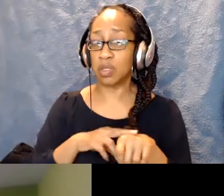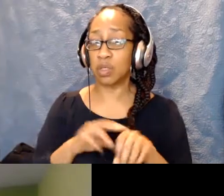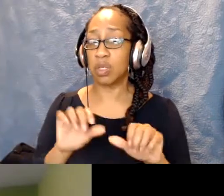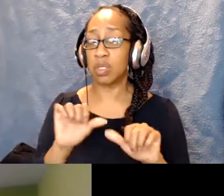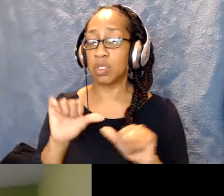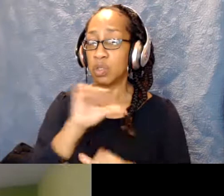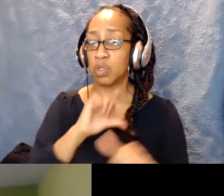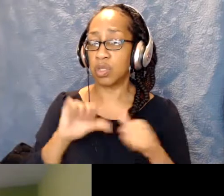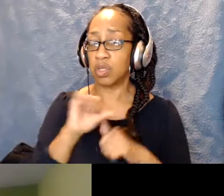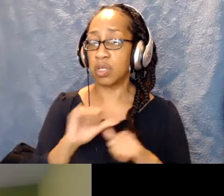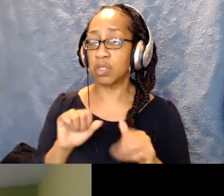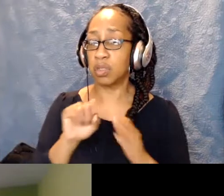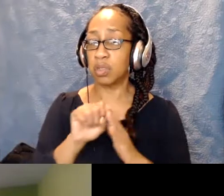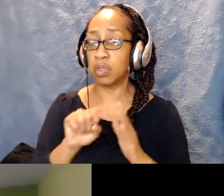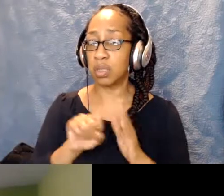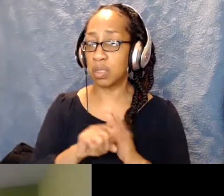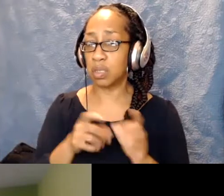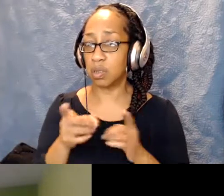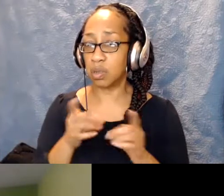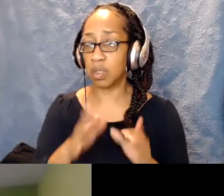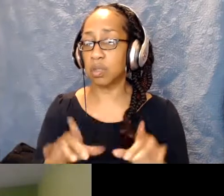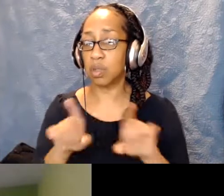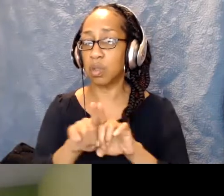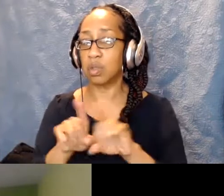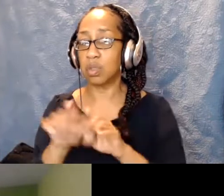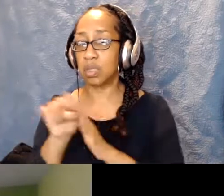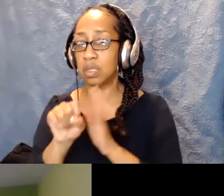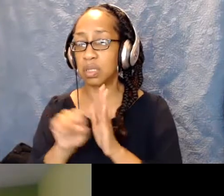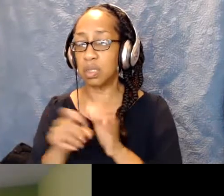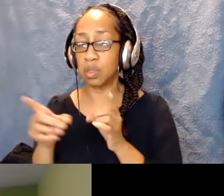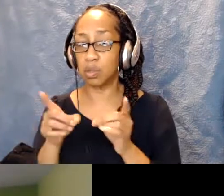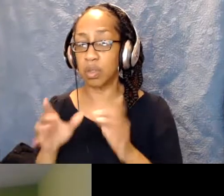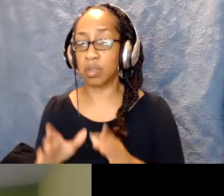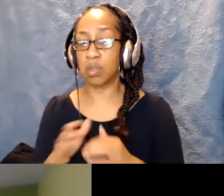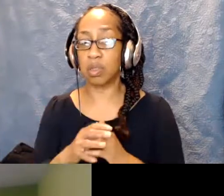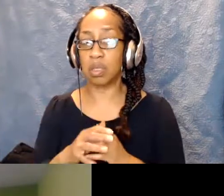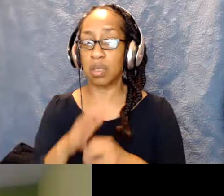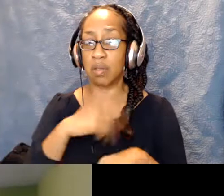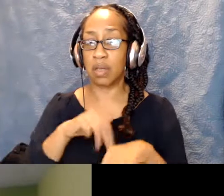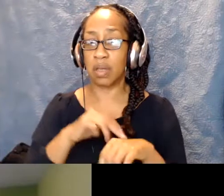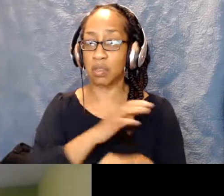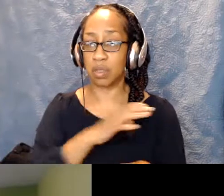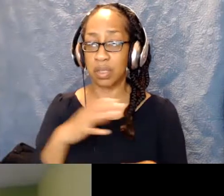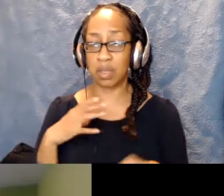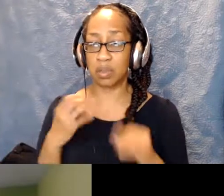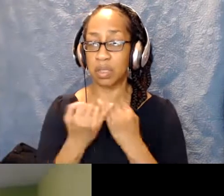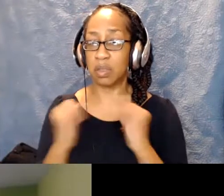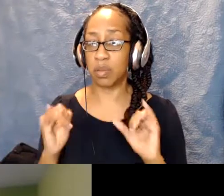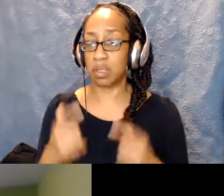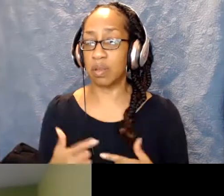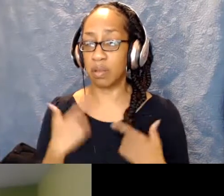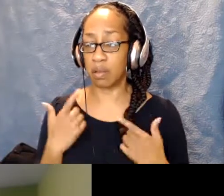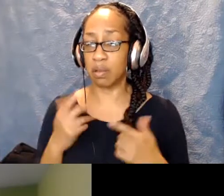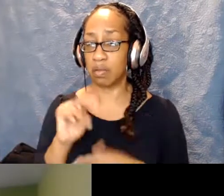Education, NASD, which is the Special Education Directors. We brought together the National Council on Independent Living, or NICL